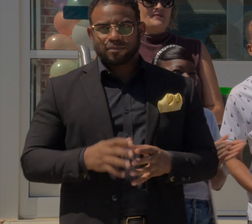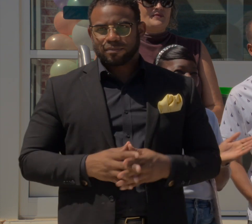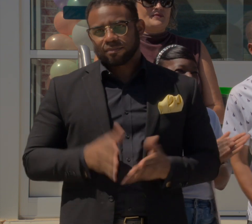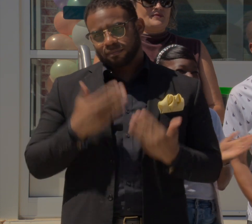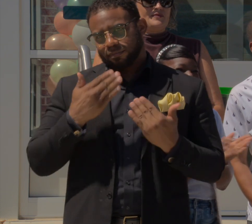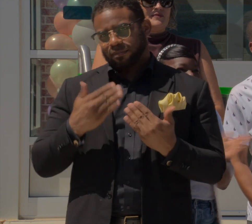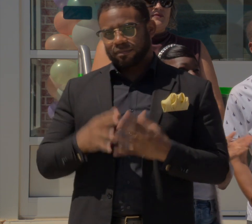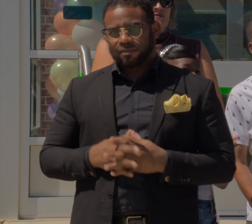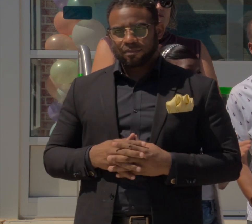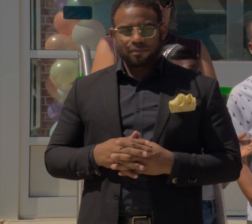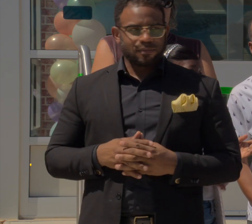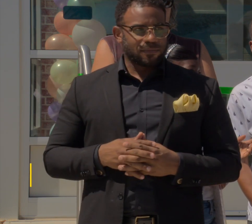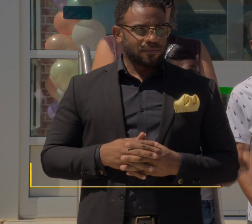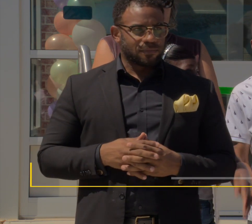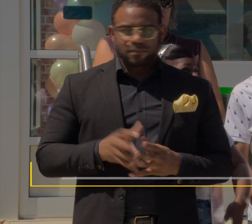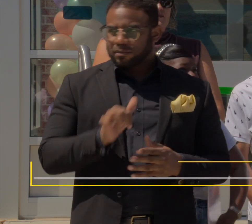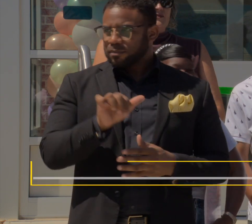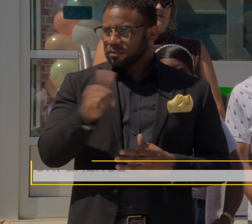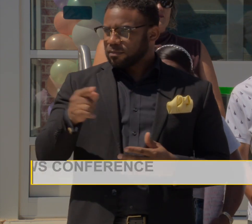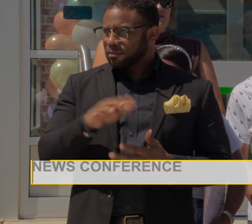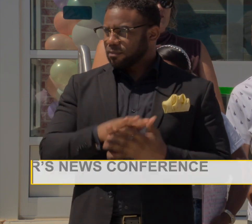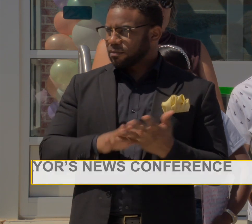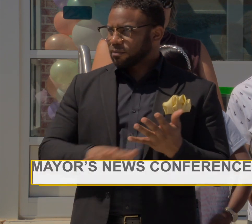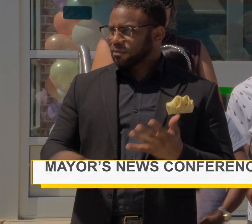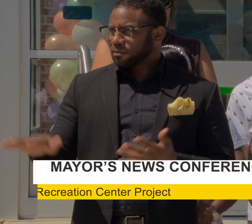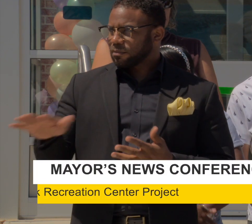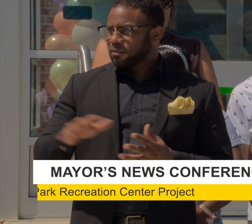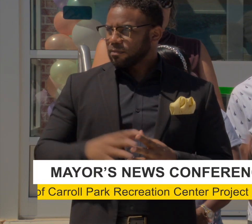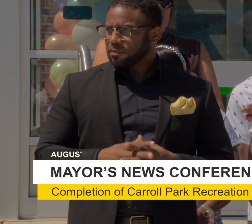Thank you, Senior. Anybody else?